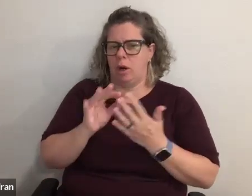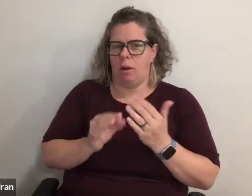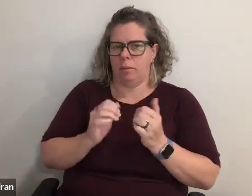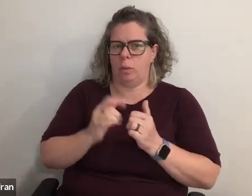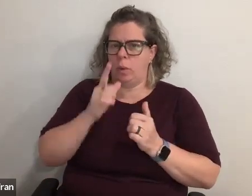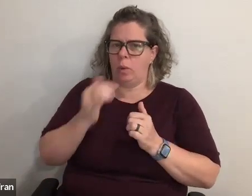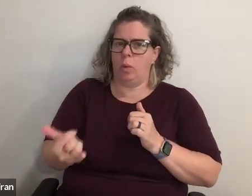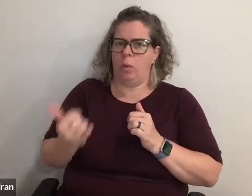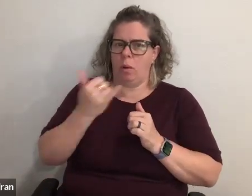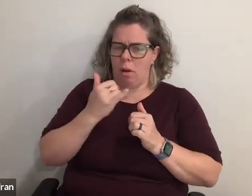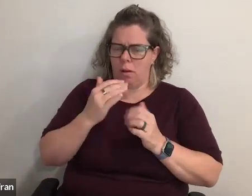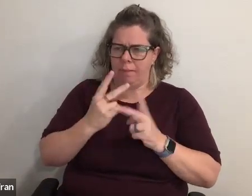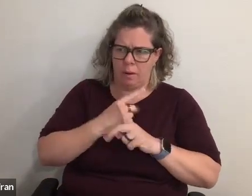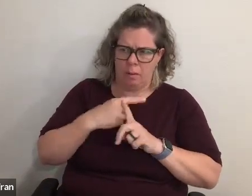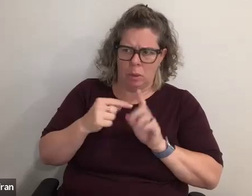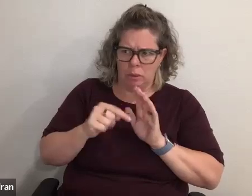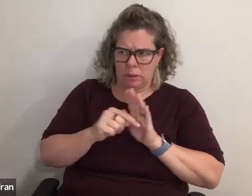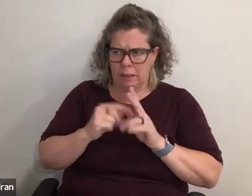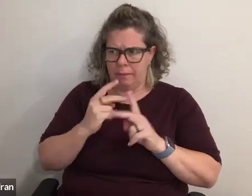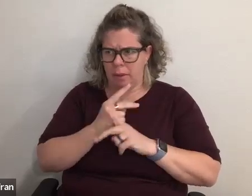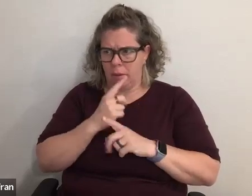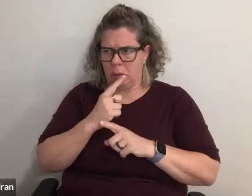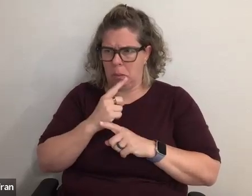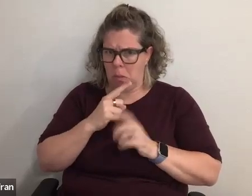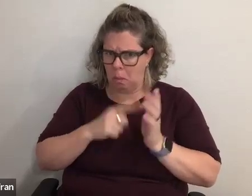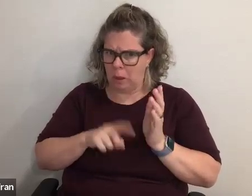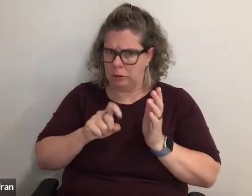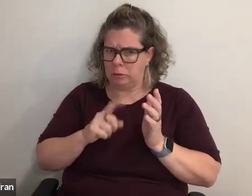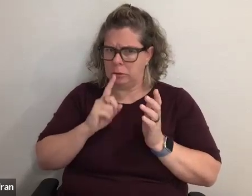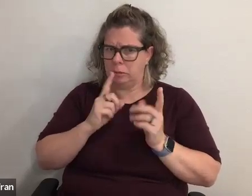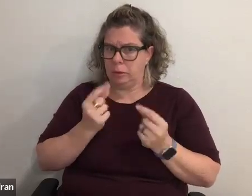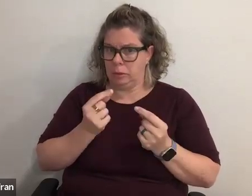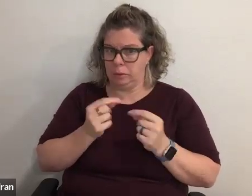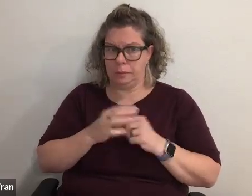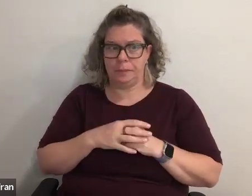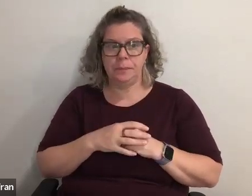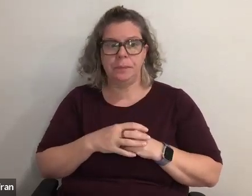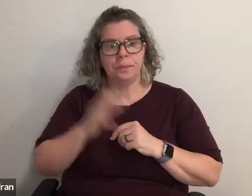and cons of each option and figure out what's appropriate for the crisis.